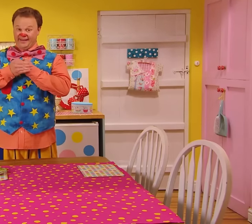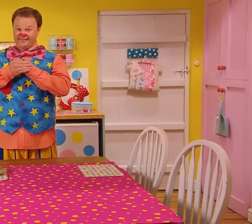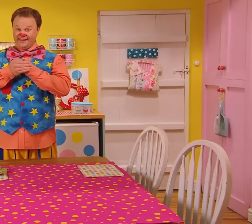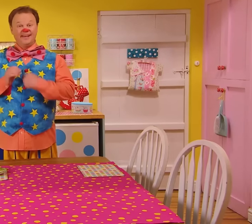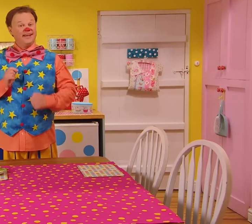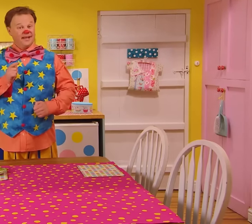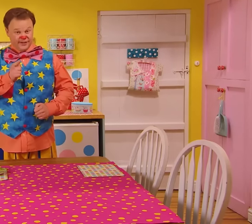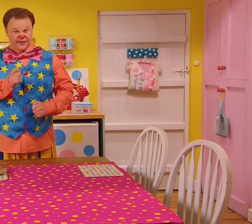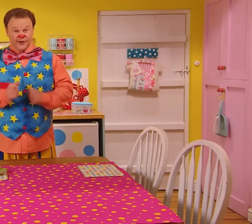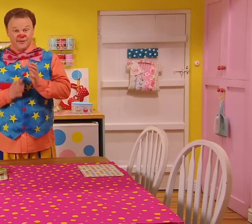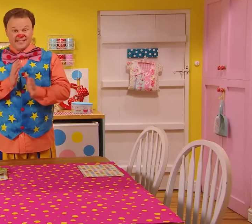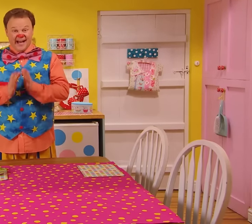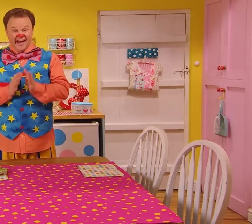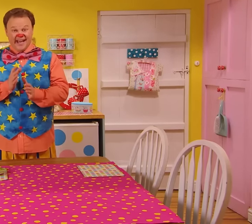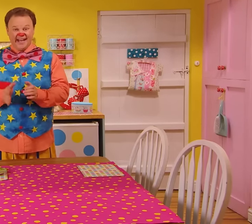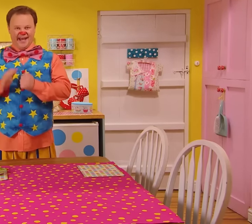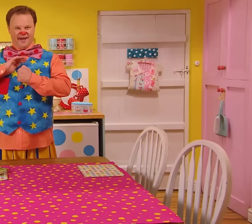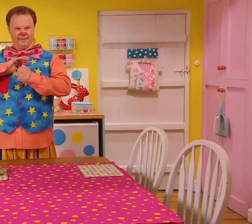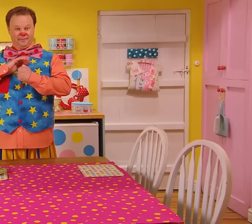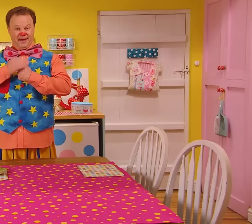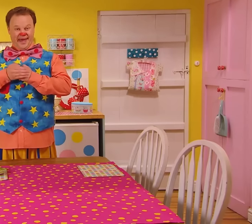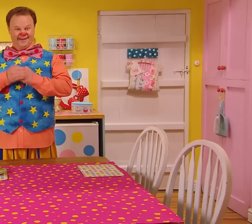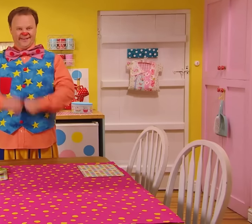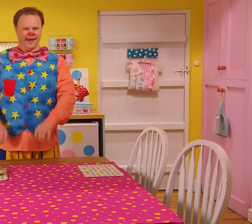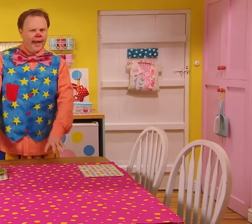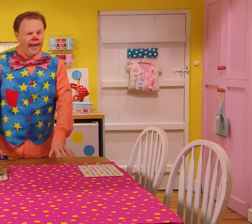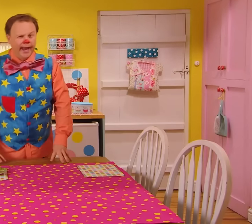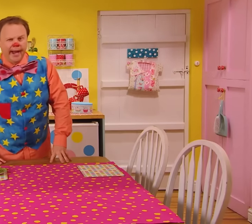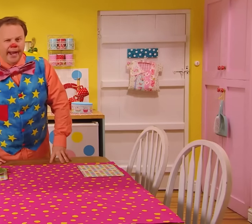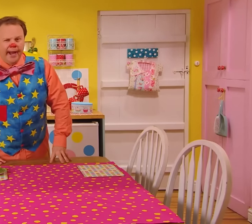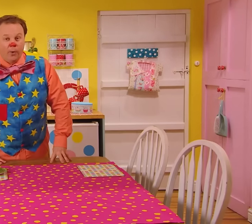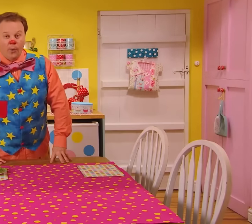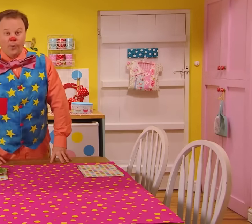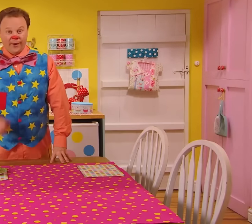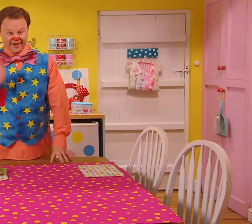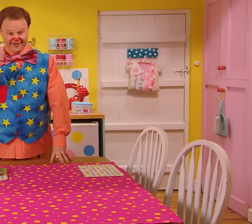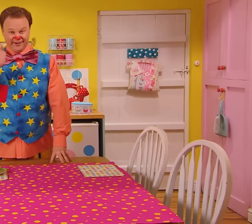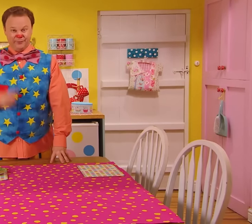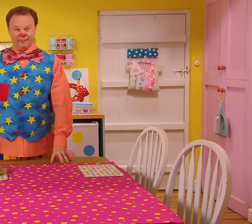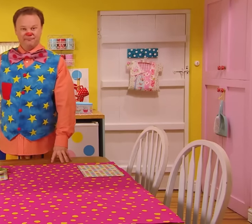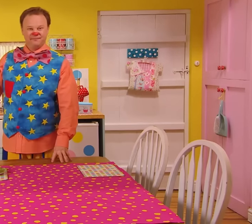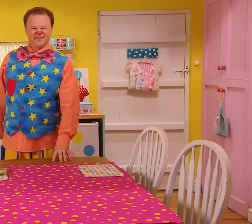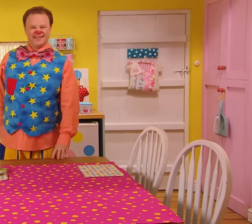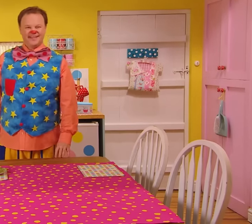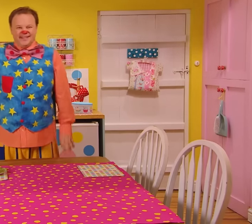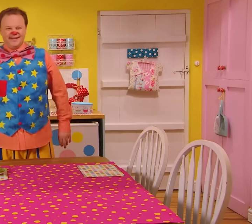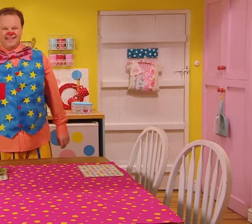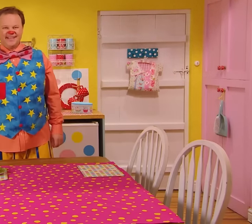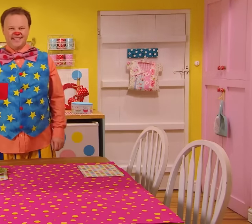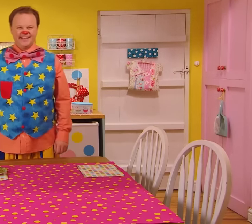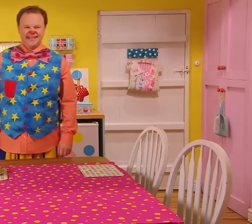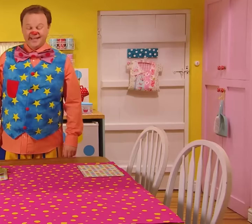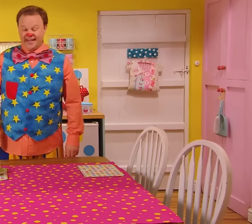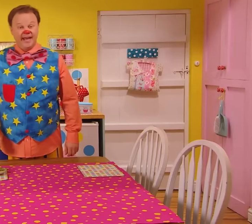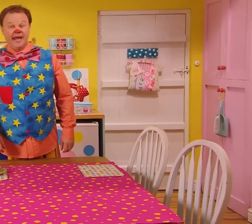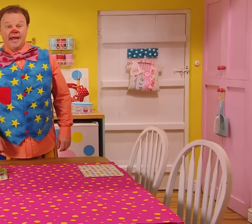Pet. You sign. Pet. Ooh, good one. Thank you, Mr. Tumble. You're